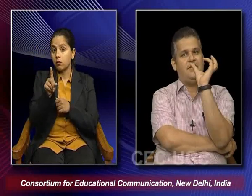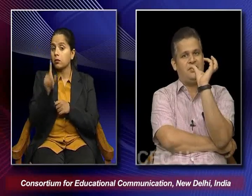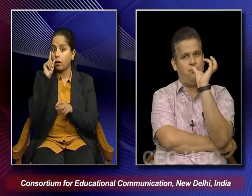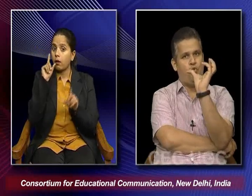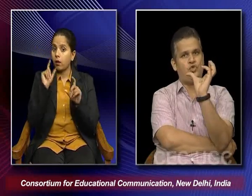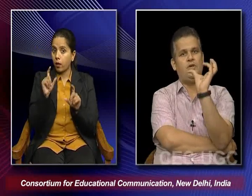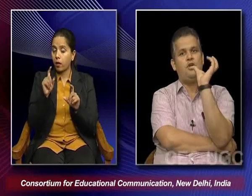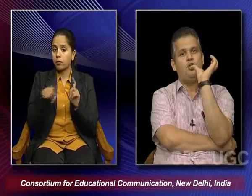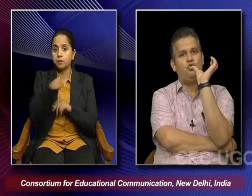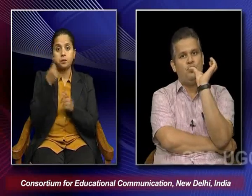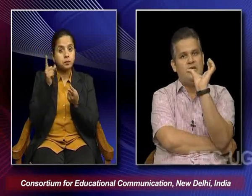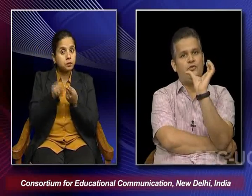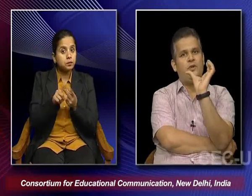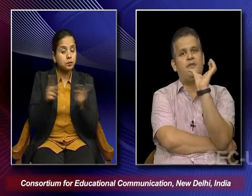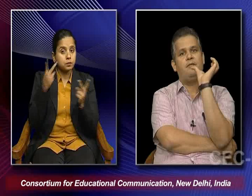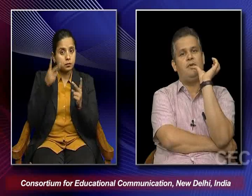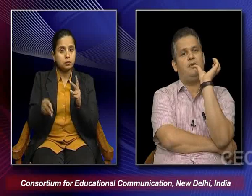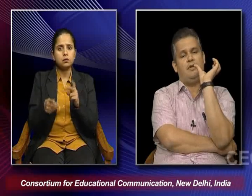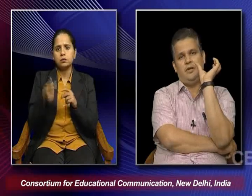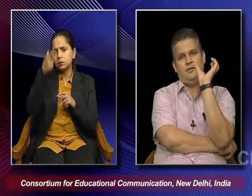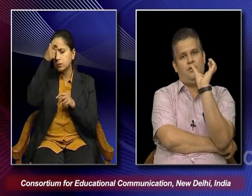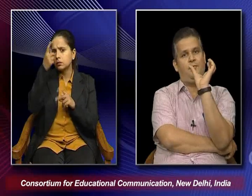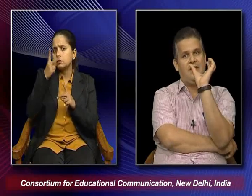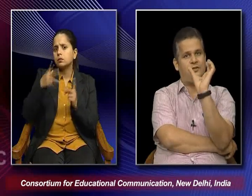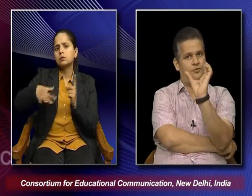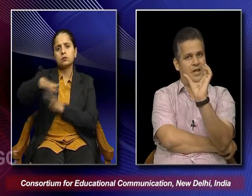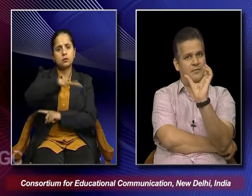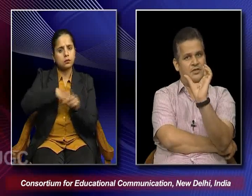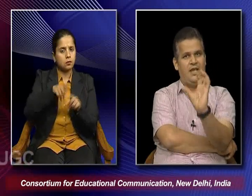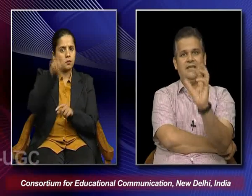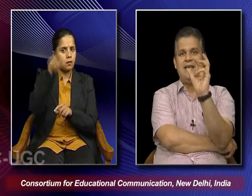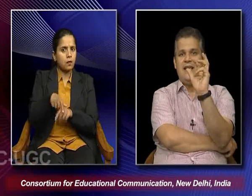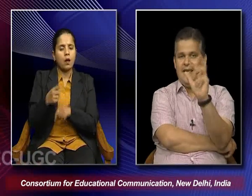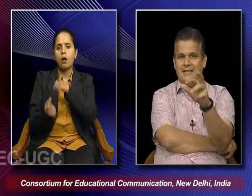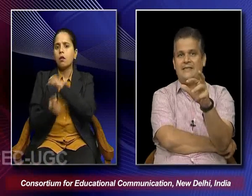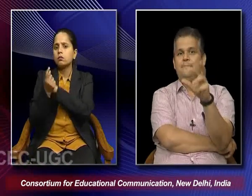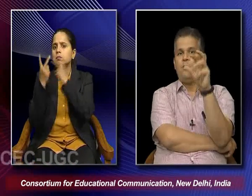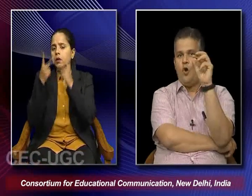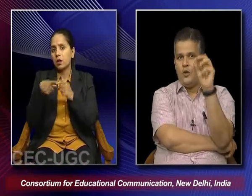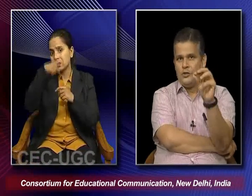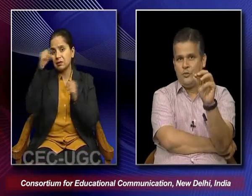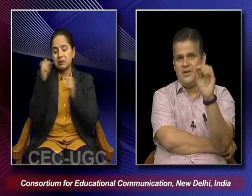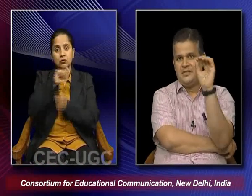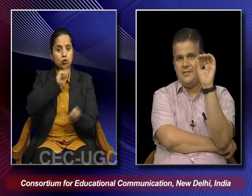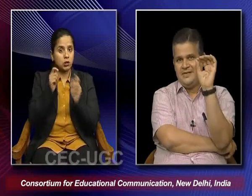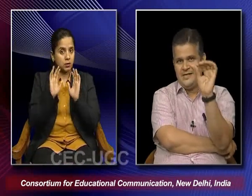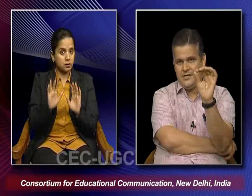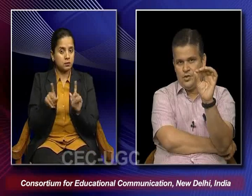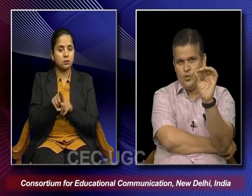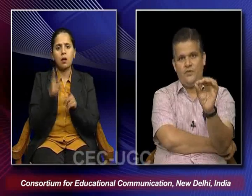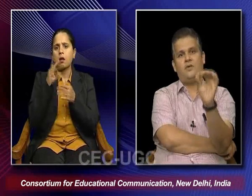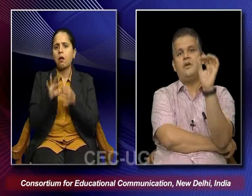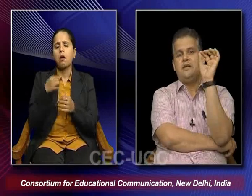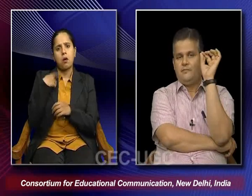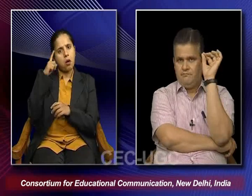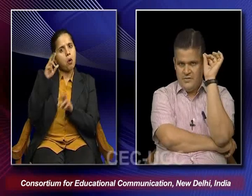the exposure to these vulnerable places to climate change is also precipitated